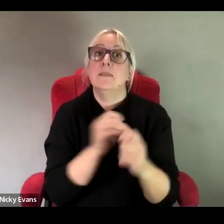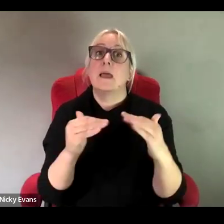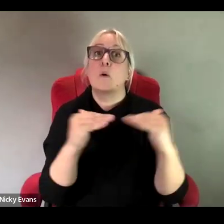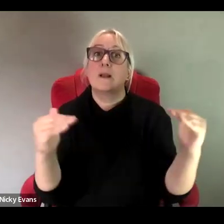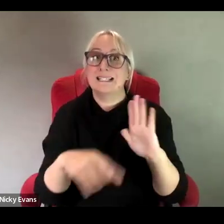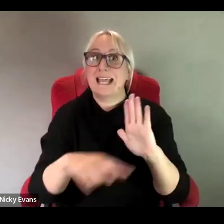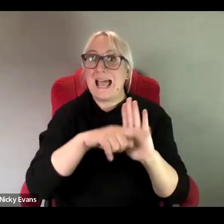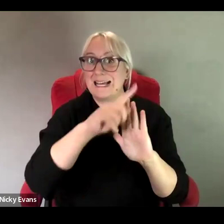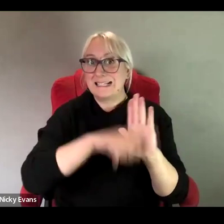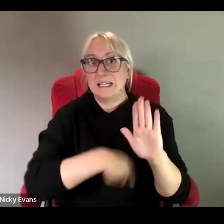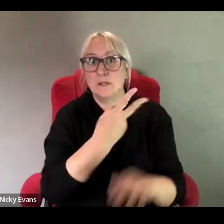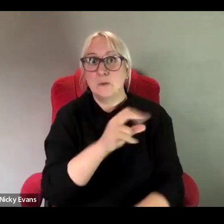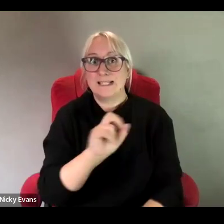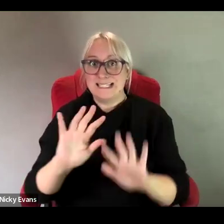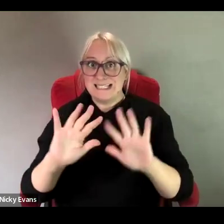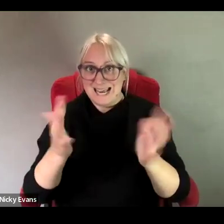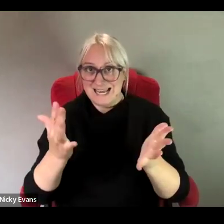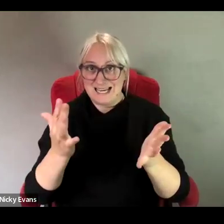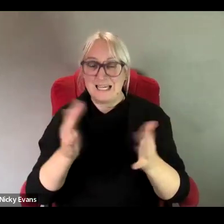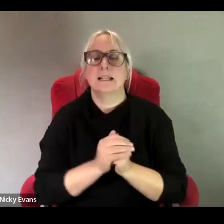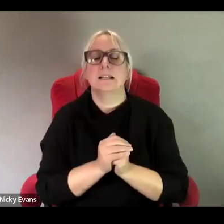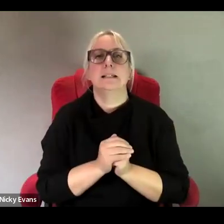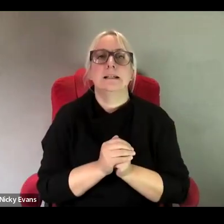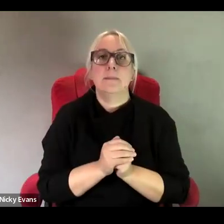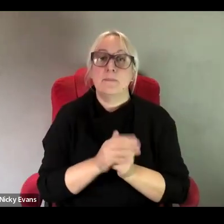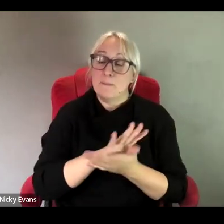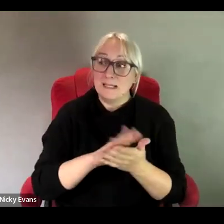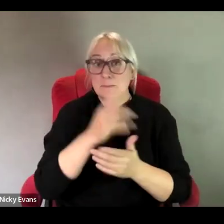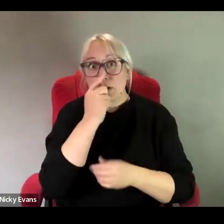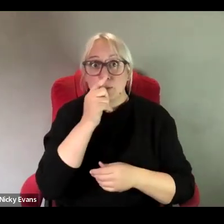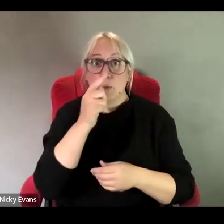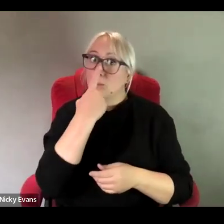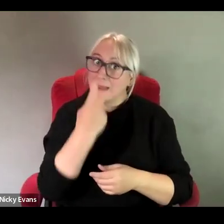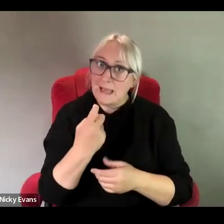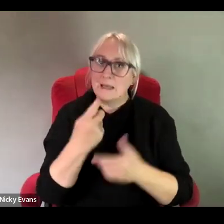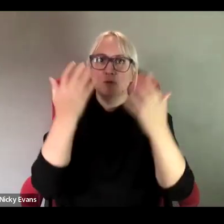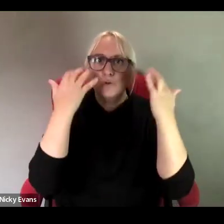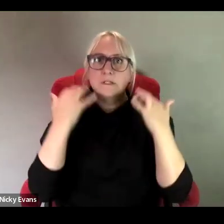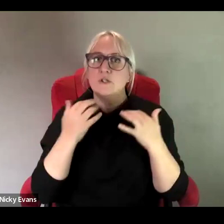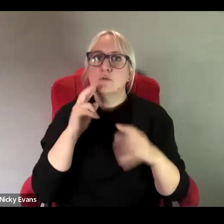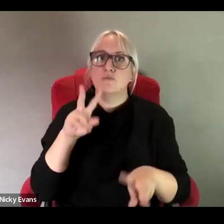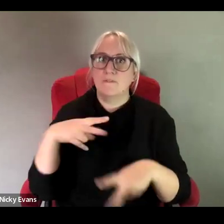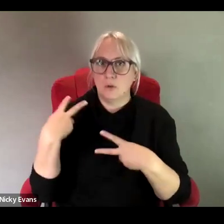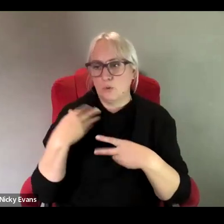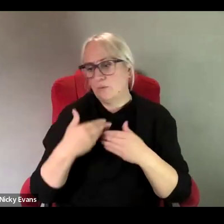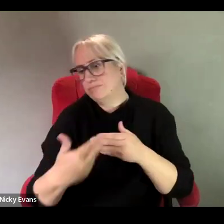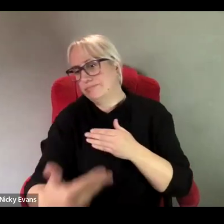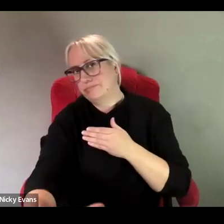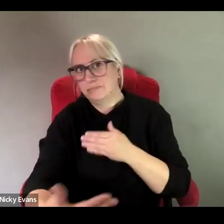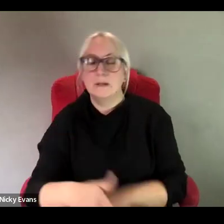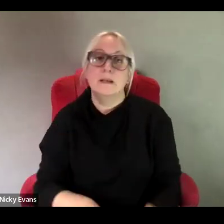review down the line. One thing I would encourage people to think about is trying to get